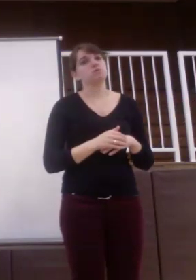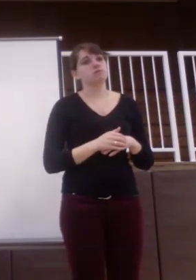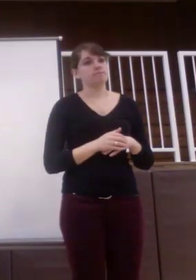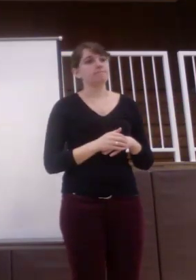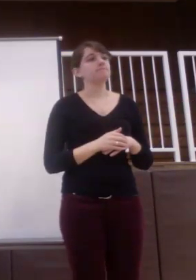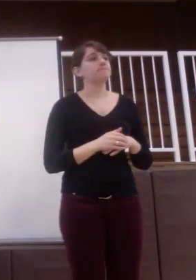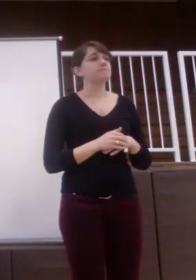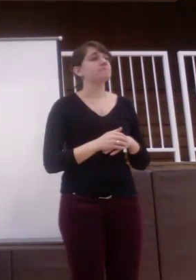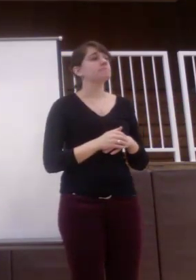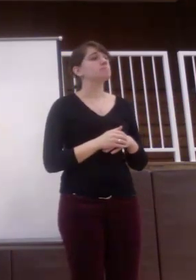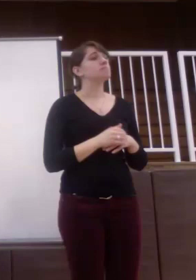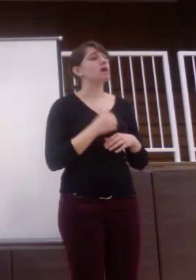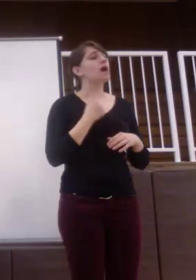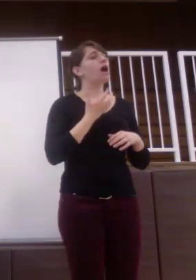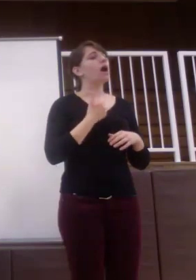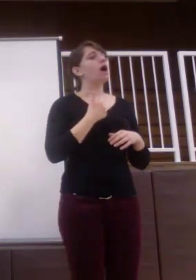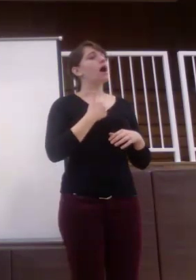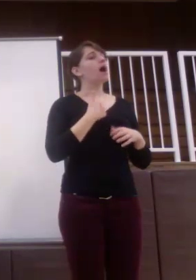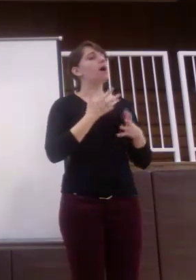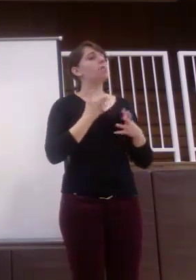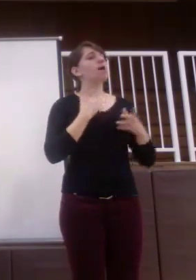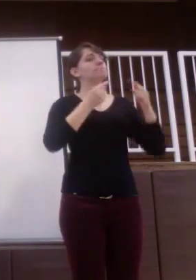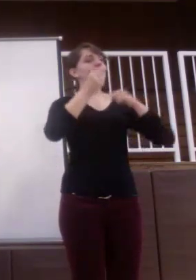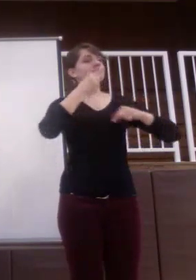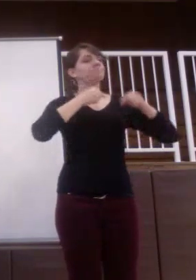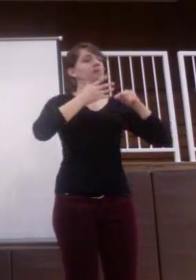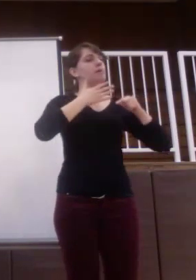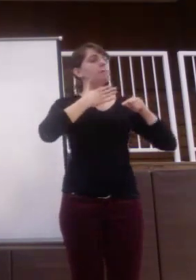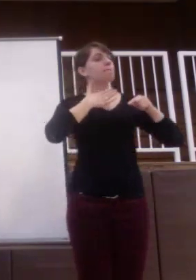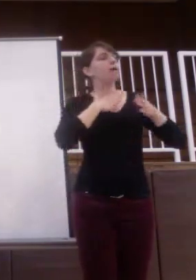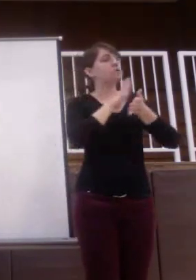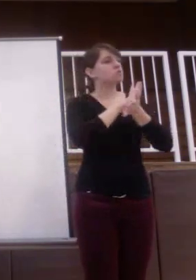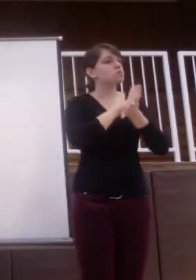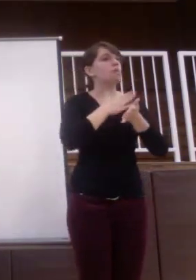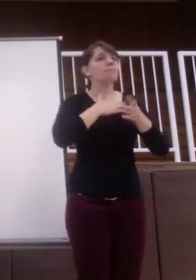But I want to go back to my own training years,